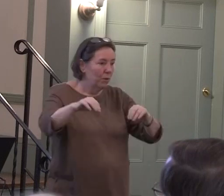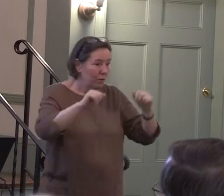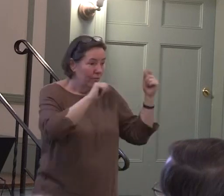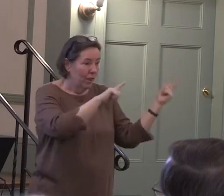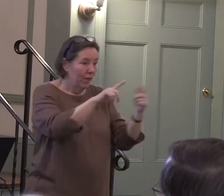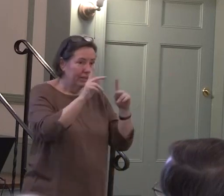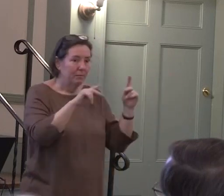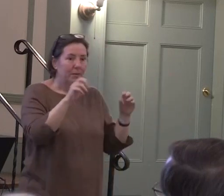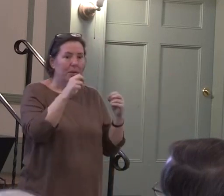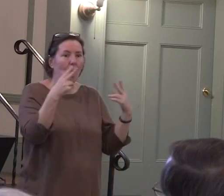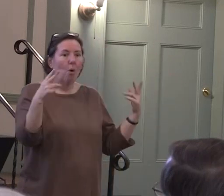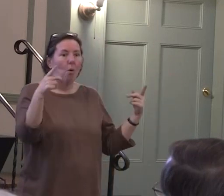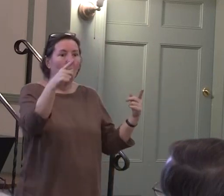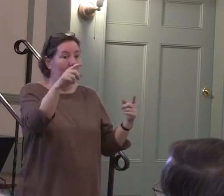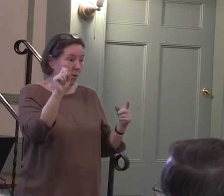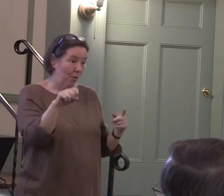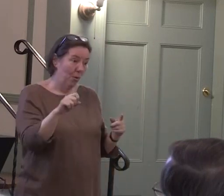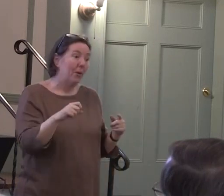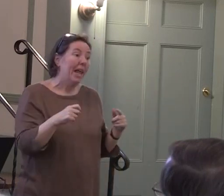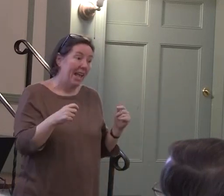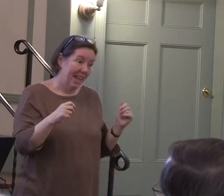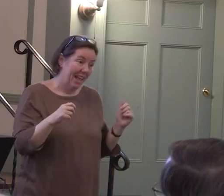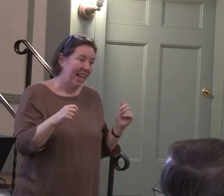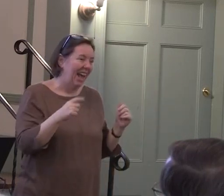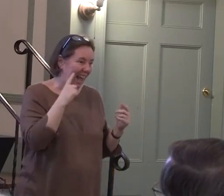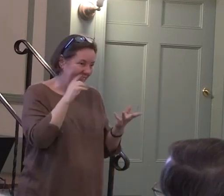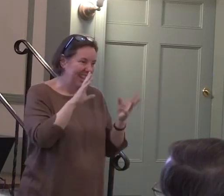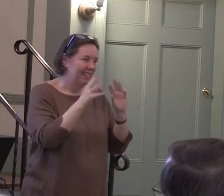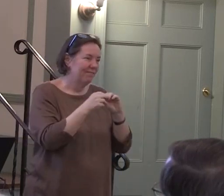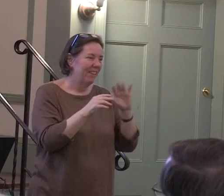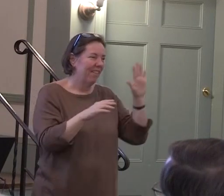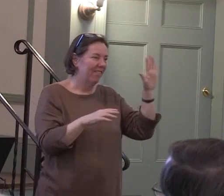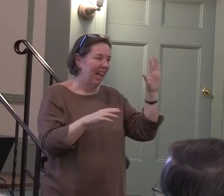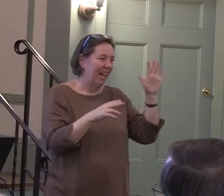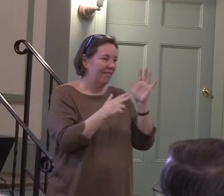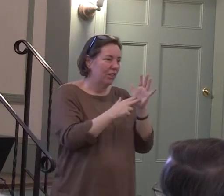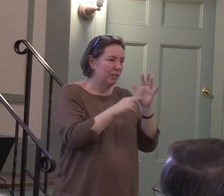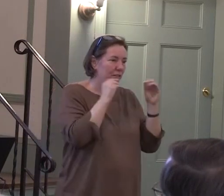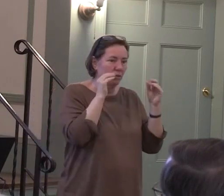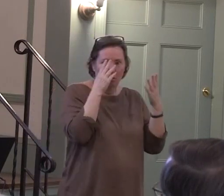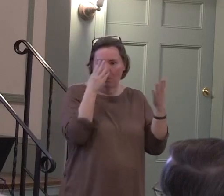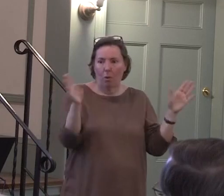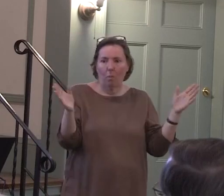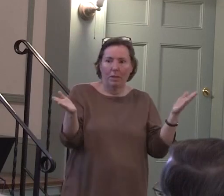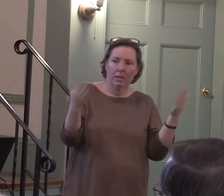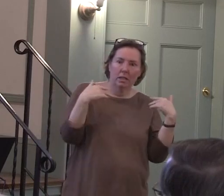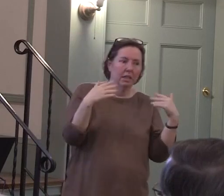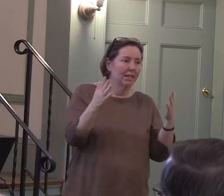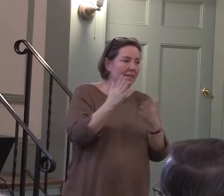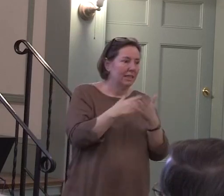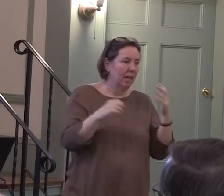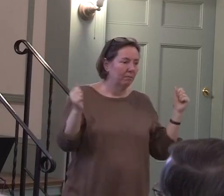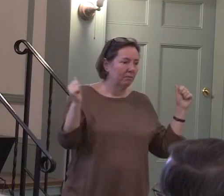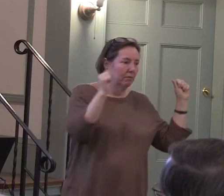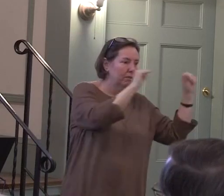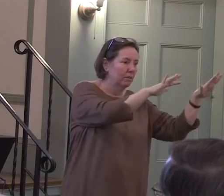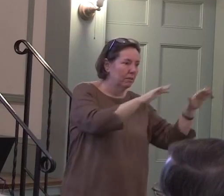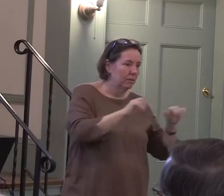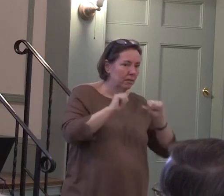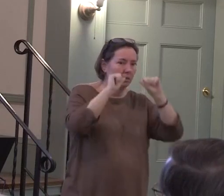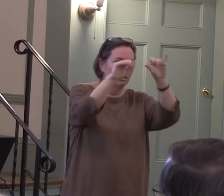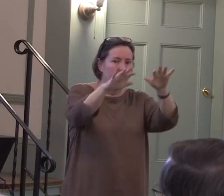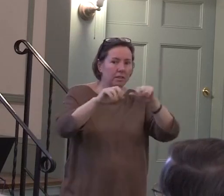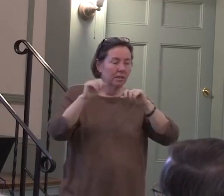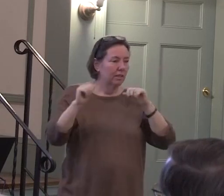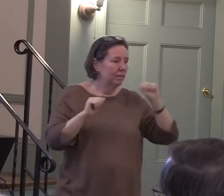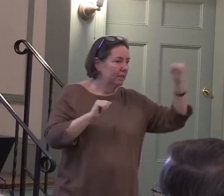people. I believe there were 5 nursing homes involved in taking our residents. So our staff